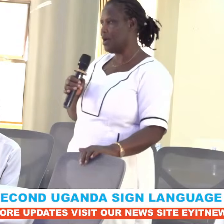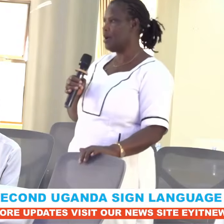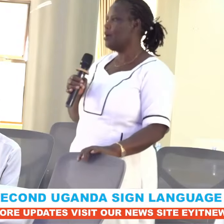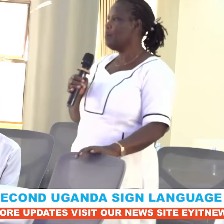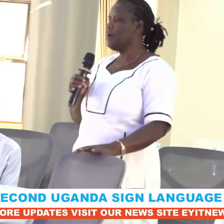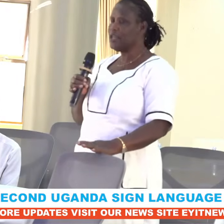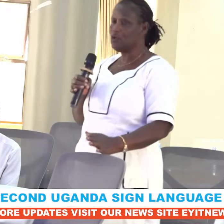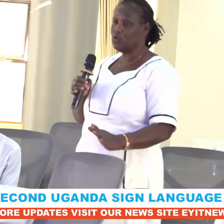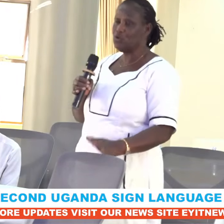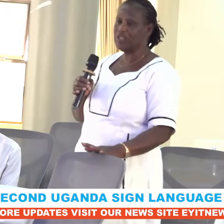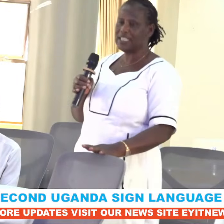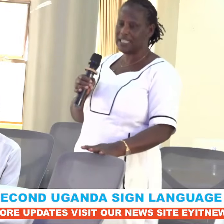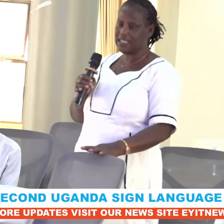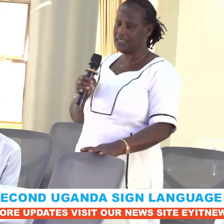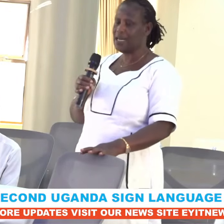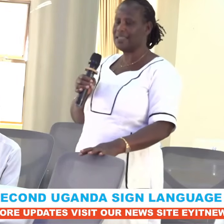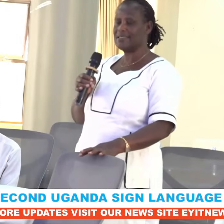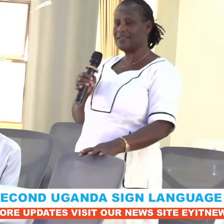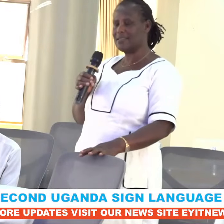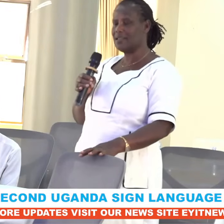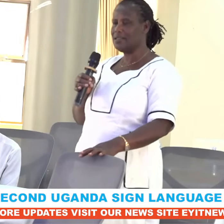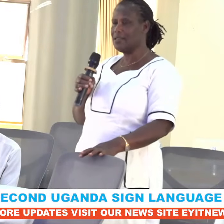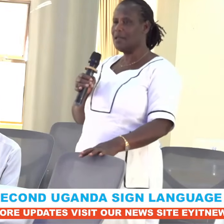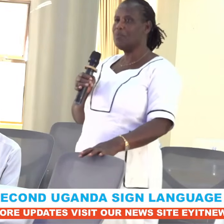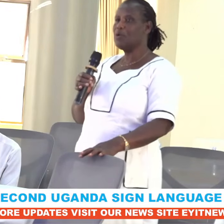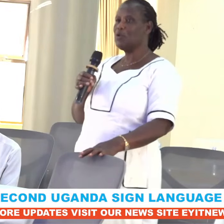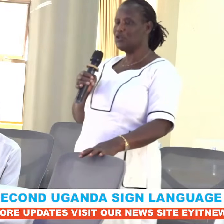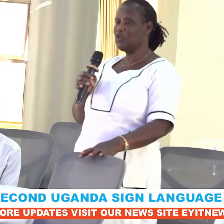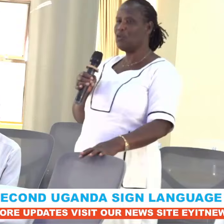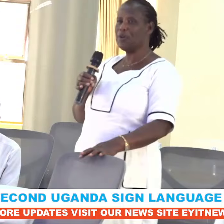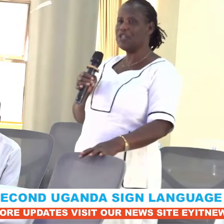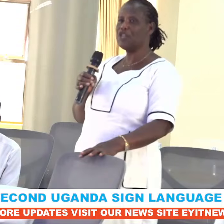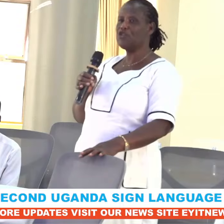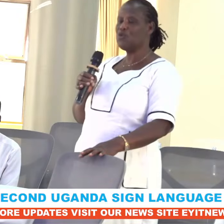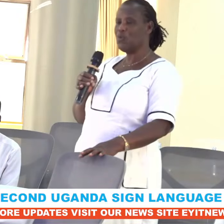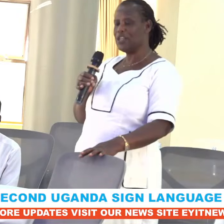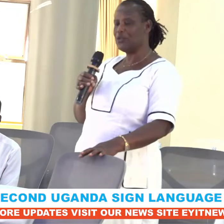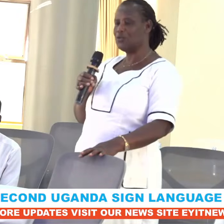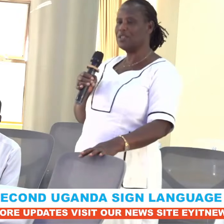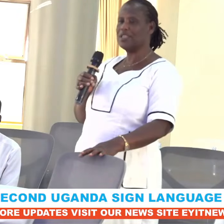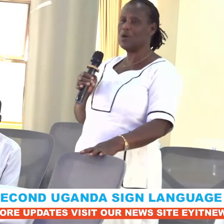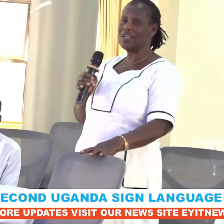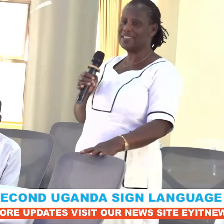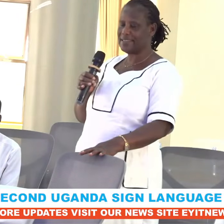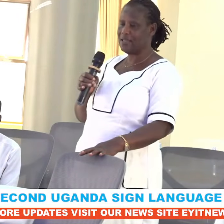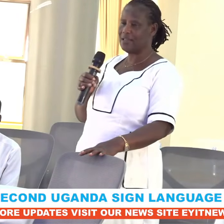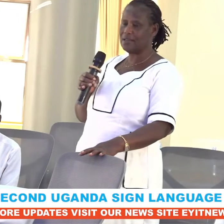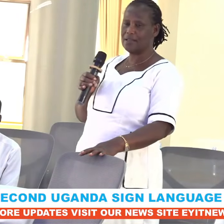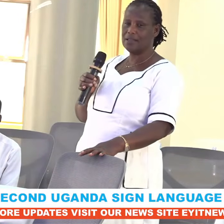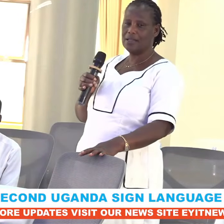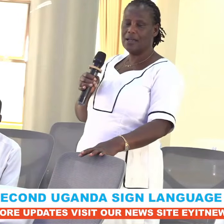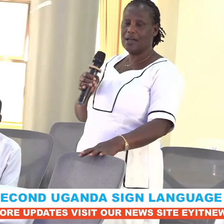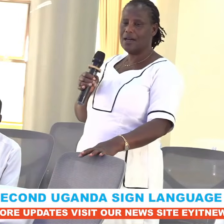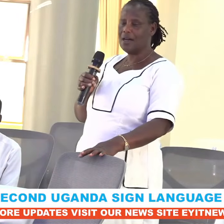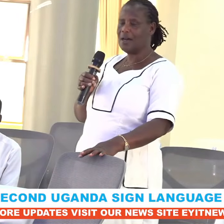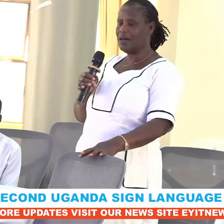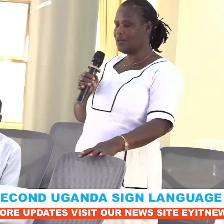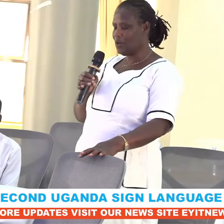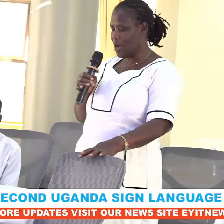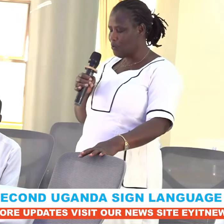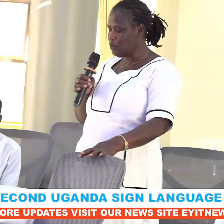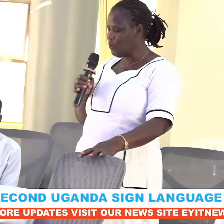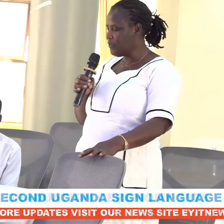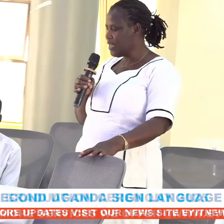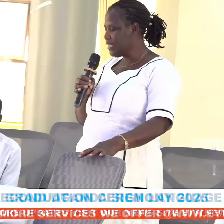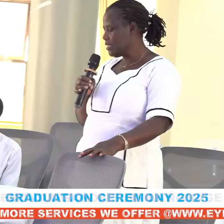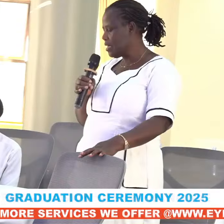everywhere, but they could not get assisted because nobody knew what they were saying.